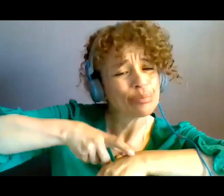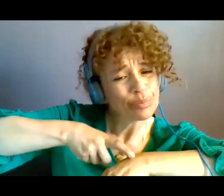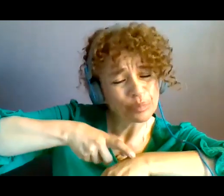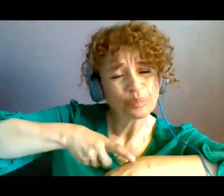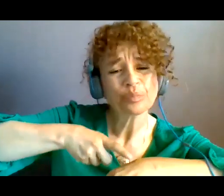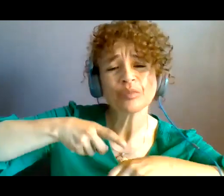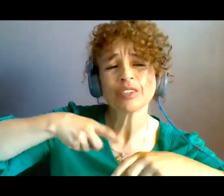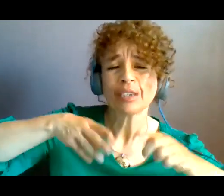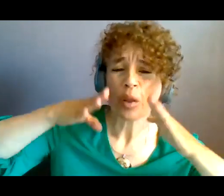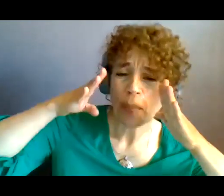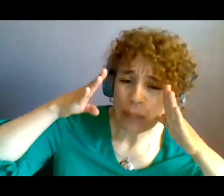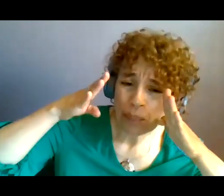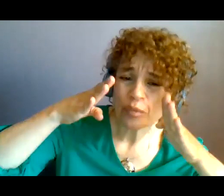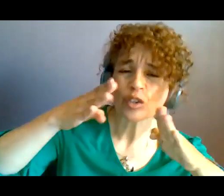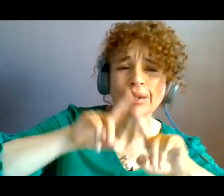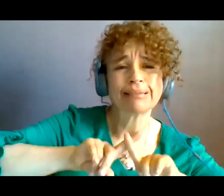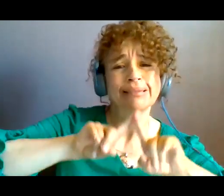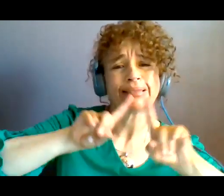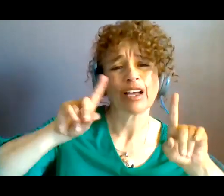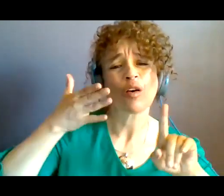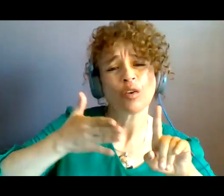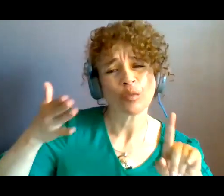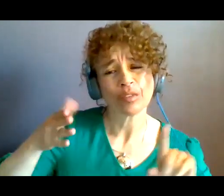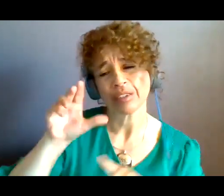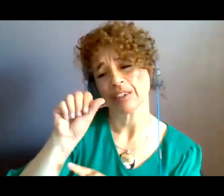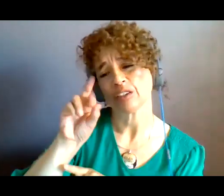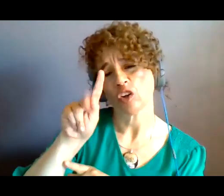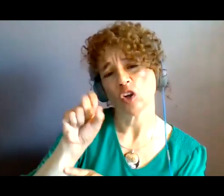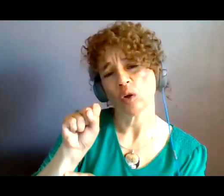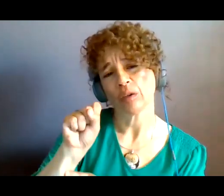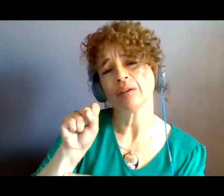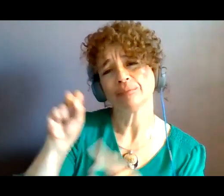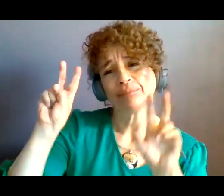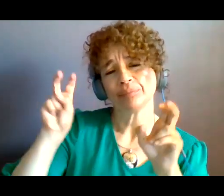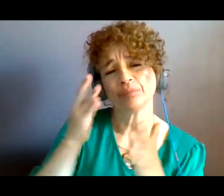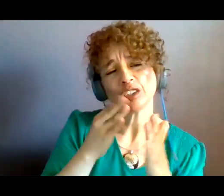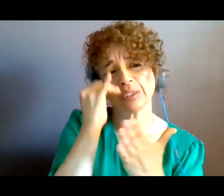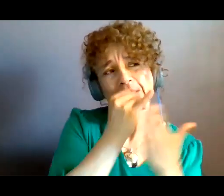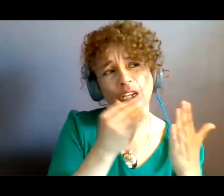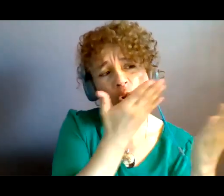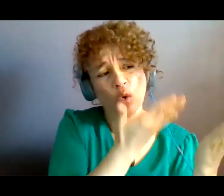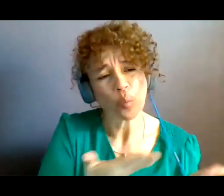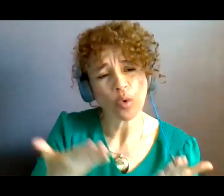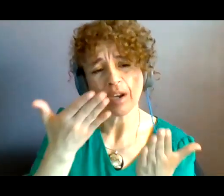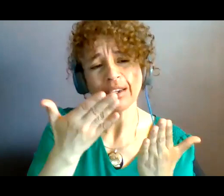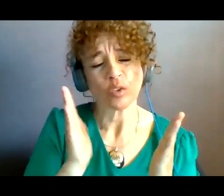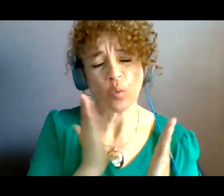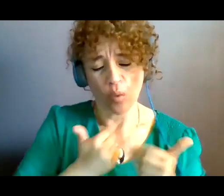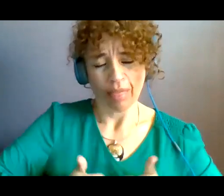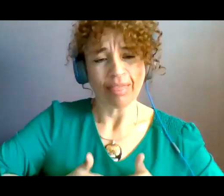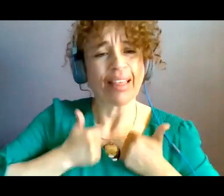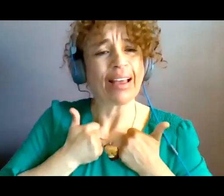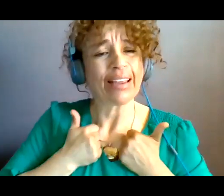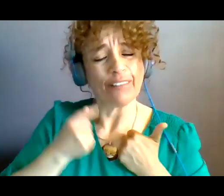paying attention to the different things that art does, the things that art brings to our lives. So